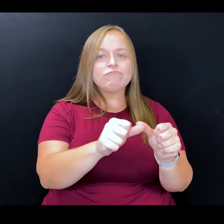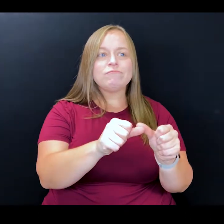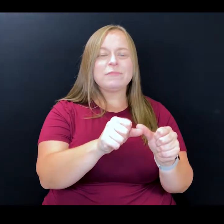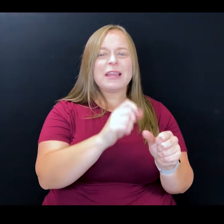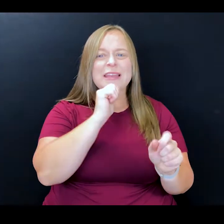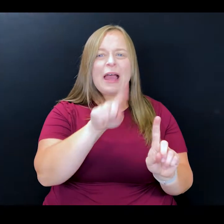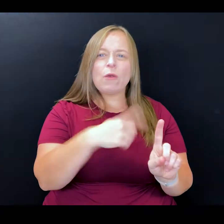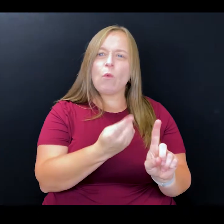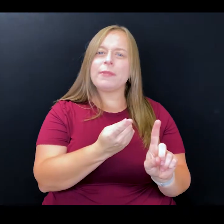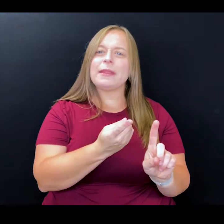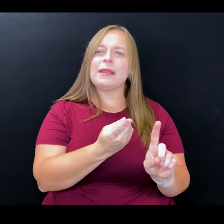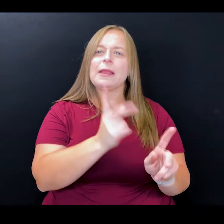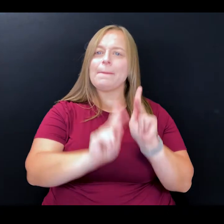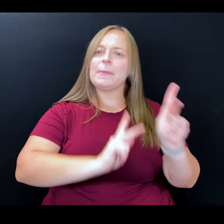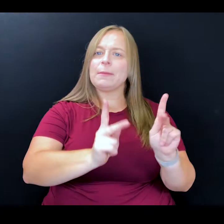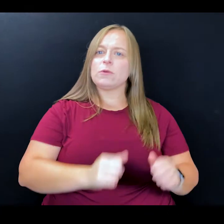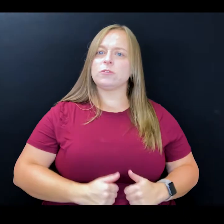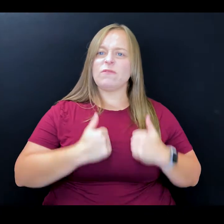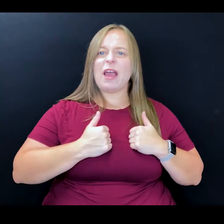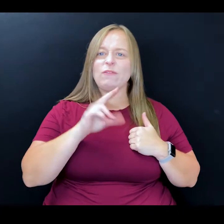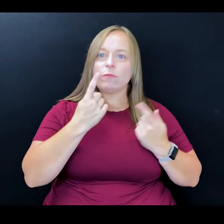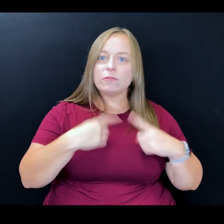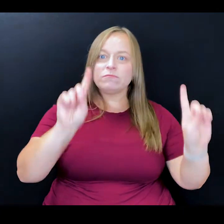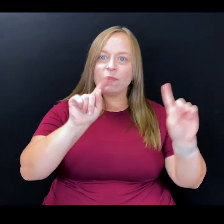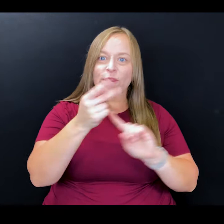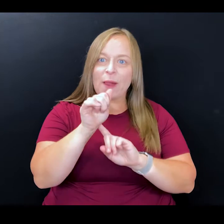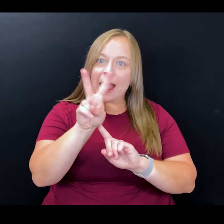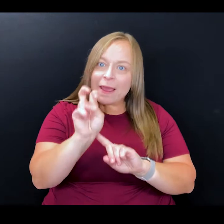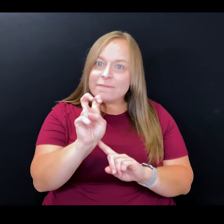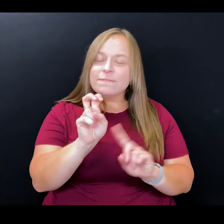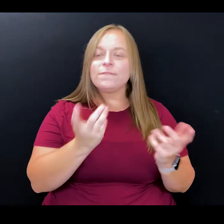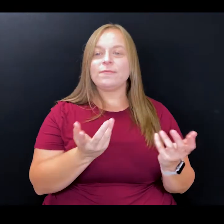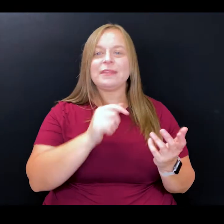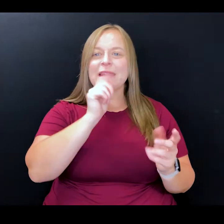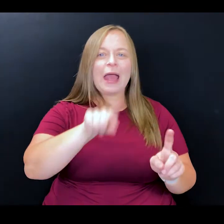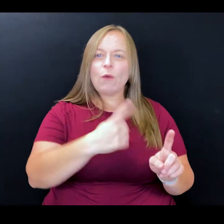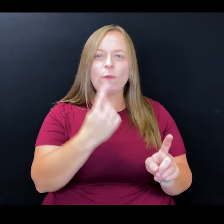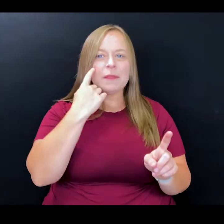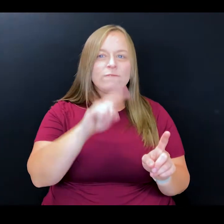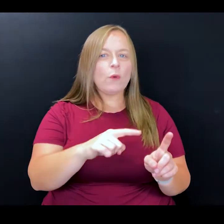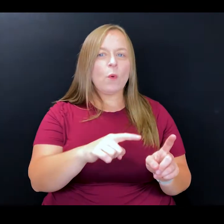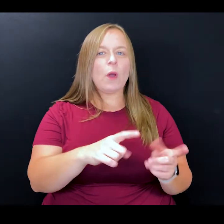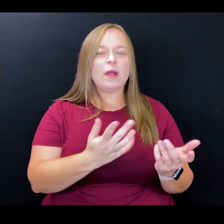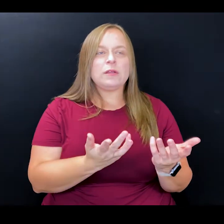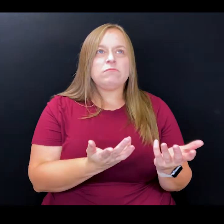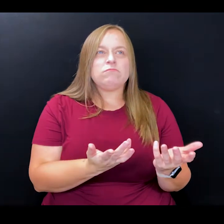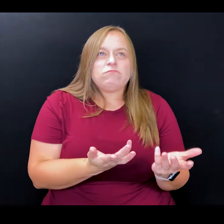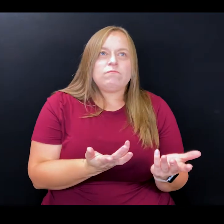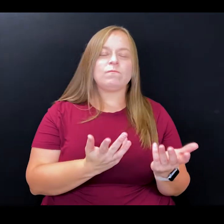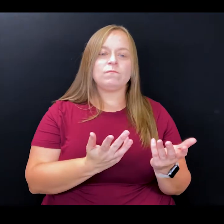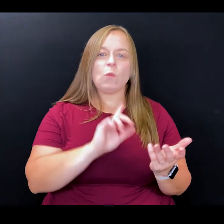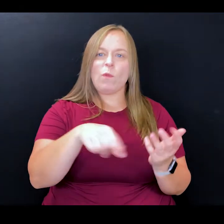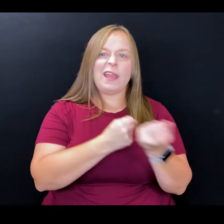and for not only people to survive but to thrive. And it's not just for